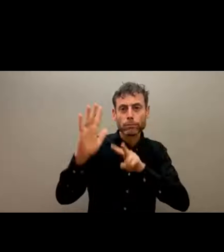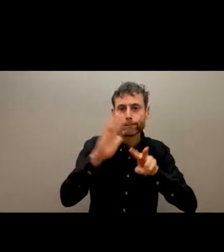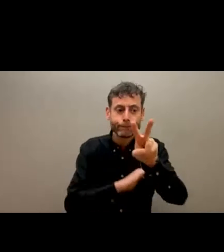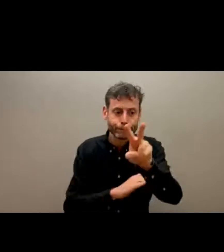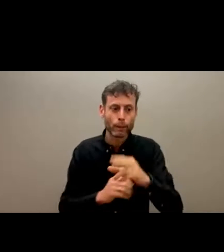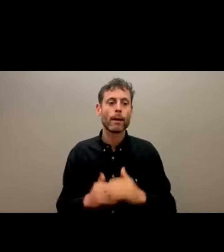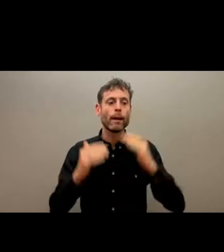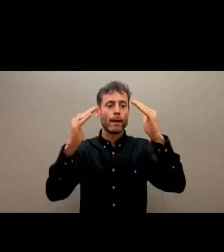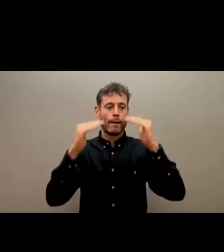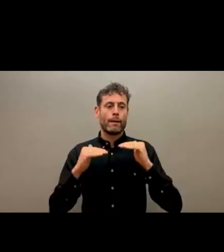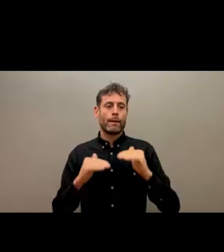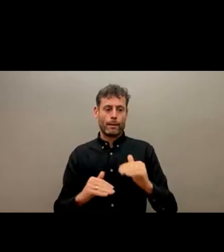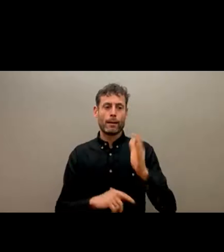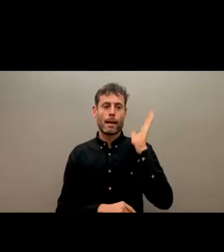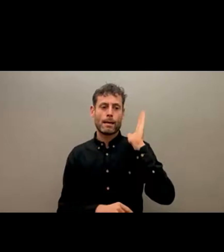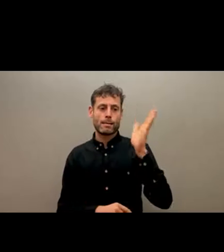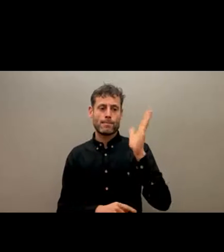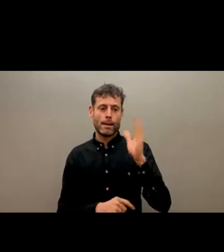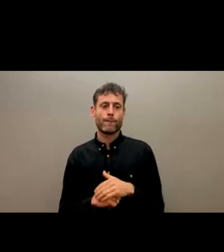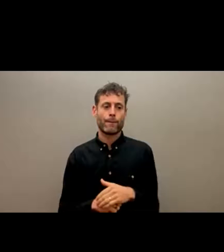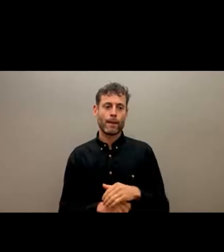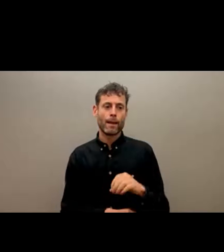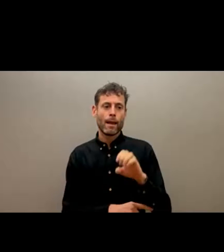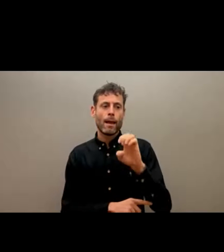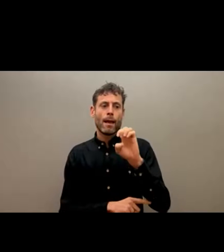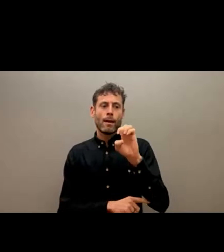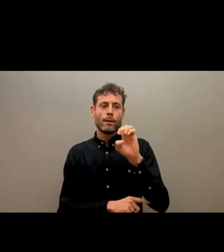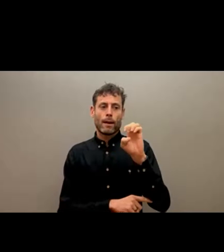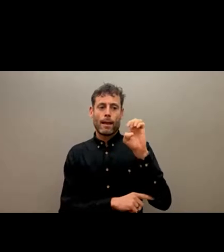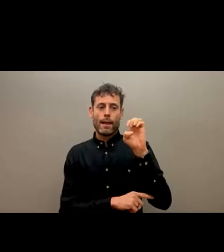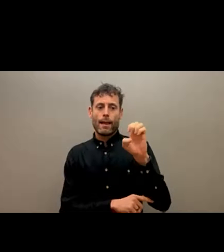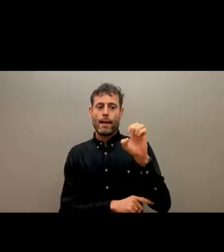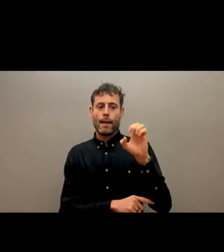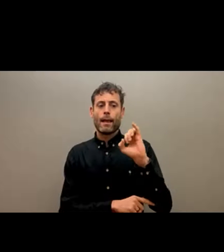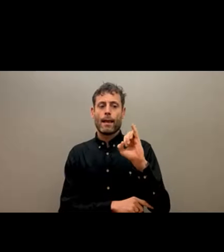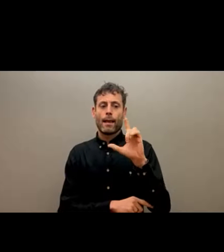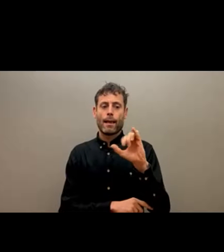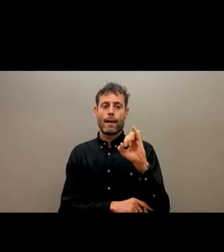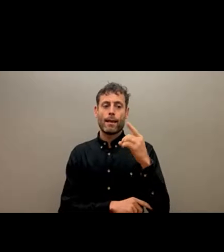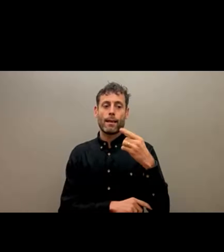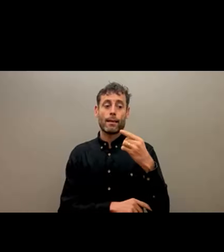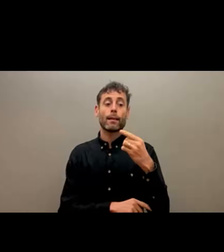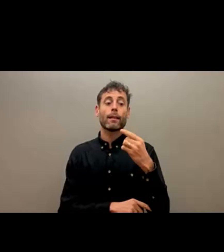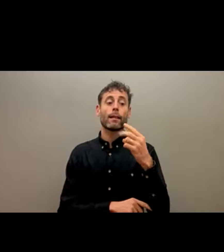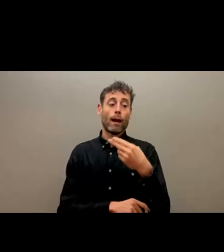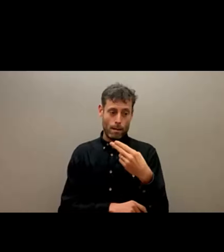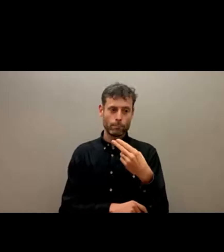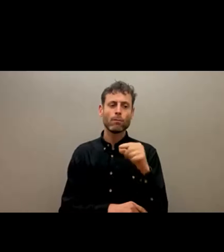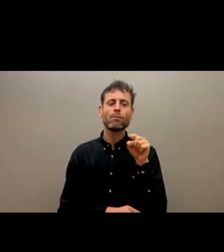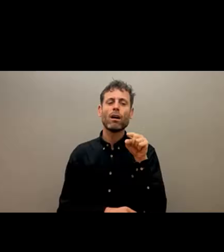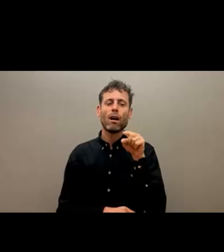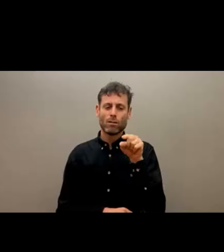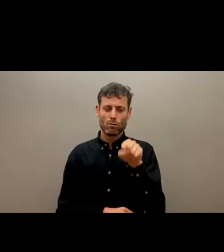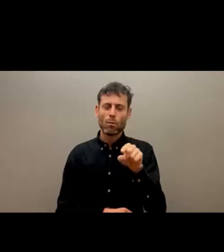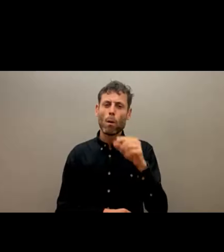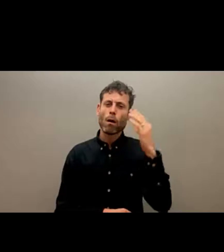Uganda, and Quay, who's the director of Global Exchange Program for SERVE based in Vietnam. So again, please type questions into the chat box as